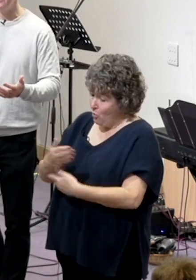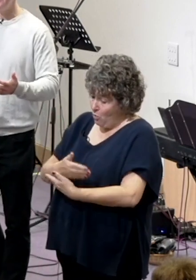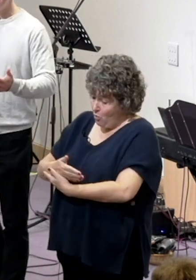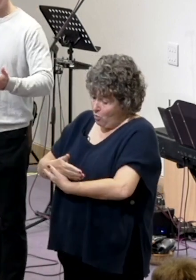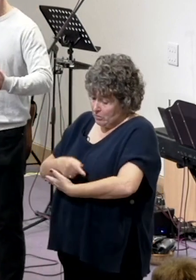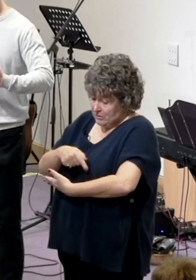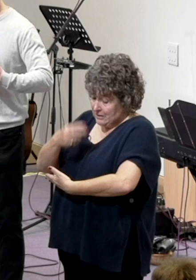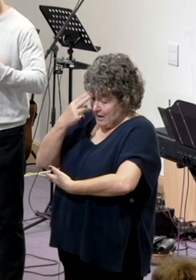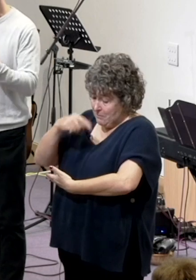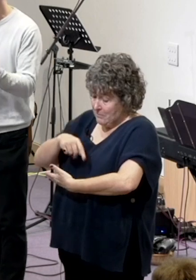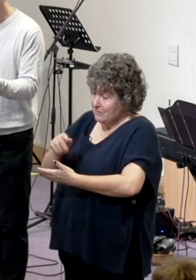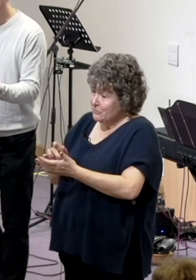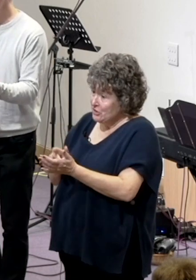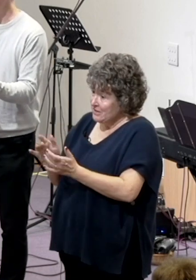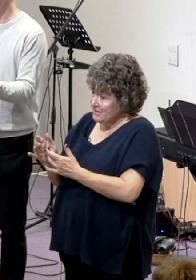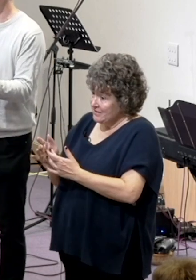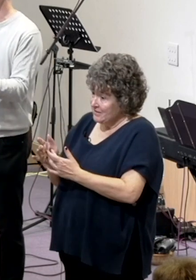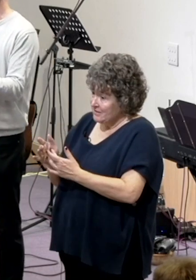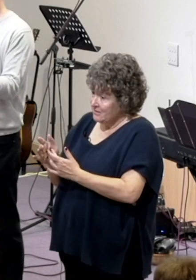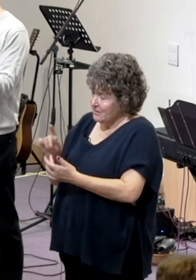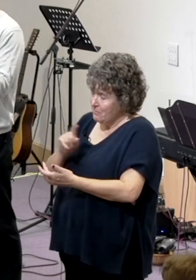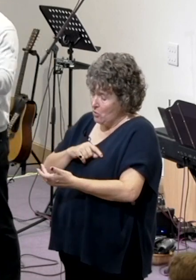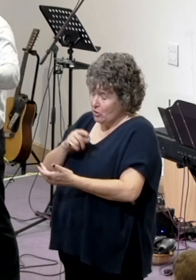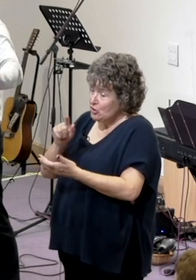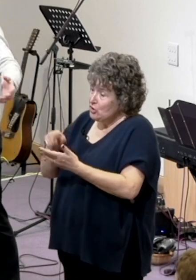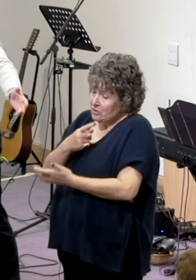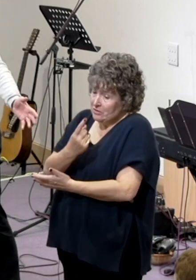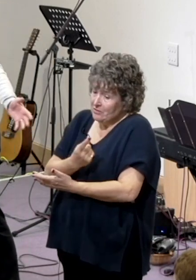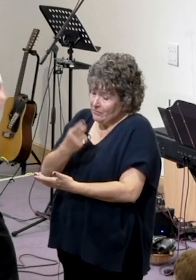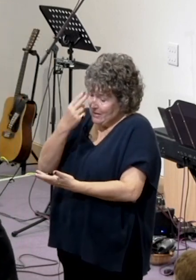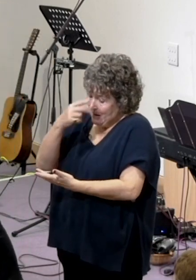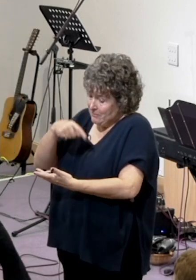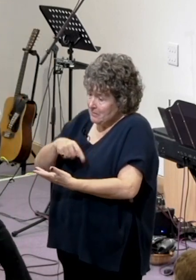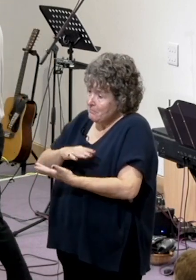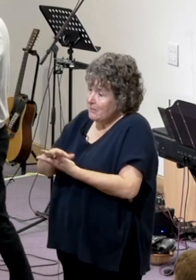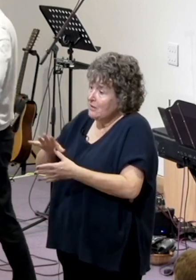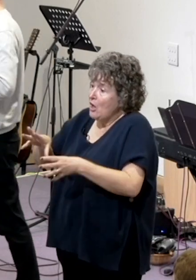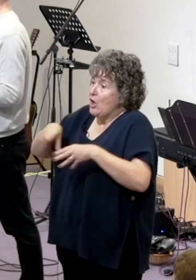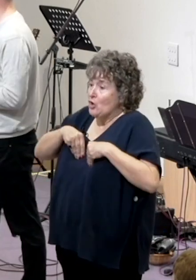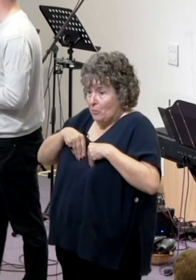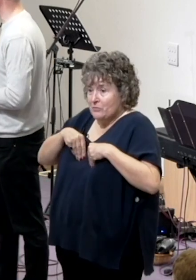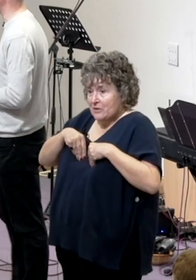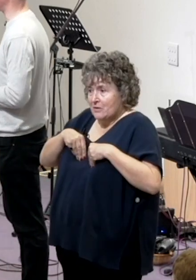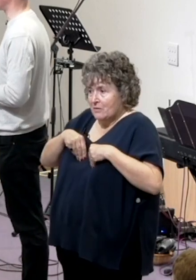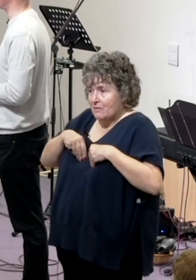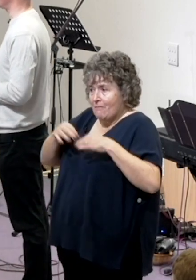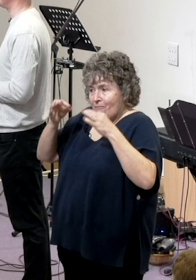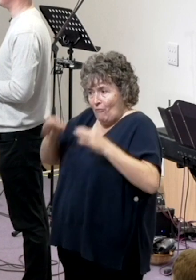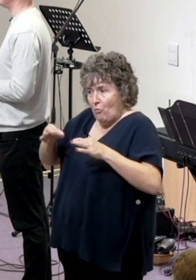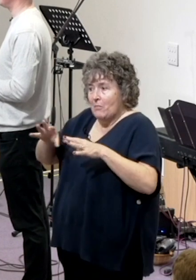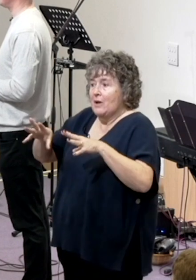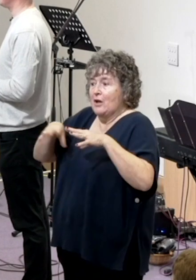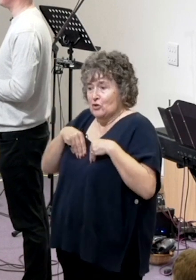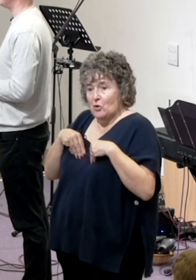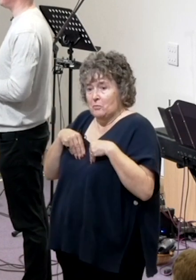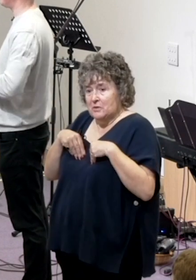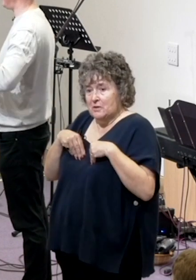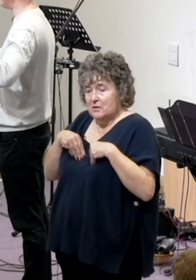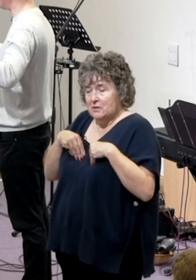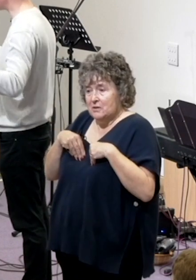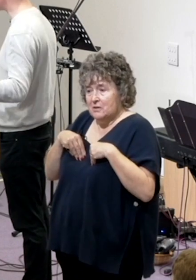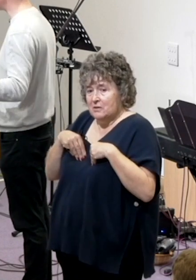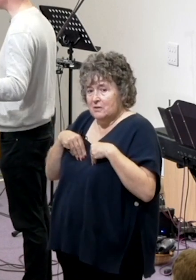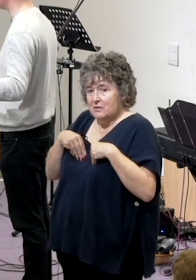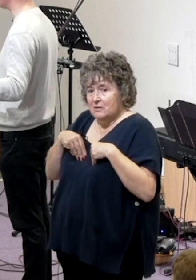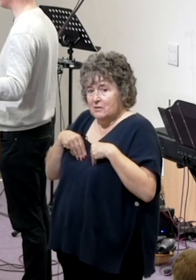baby. And because he named the baby, it means that he'd officially adopted Jesus as his son. He